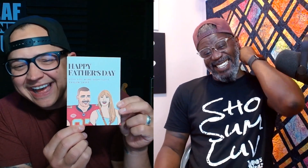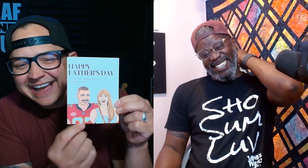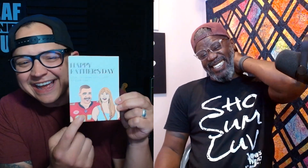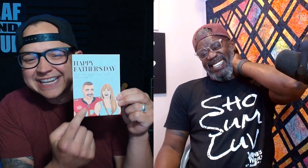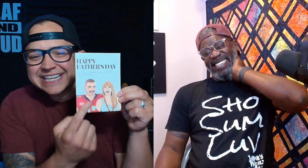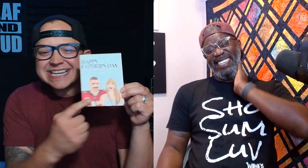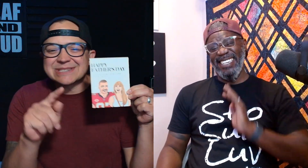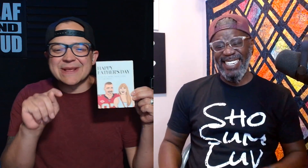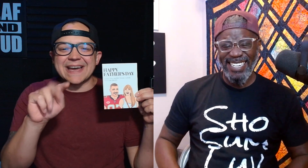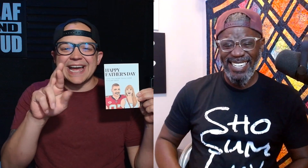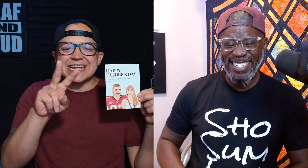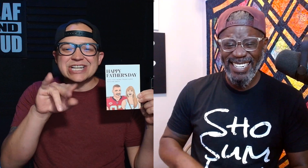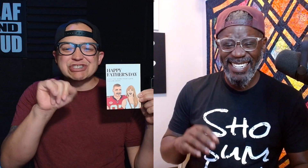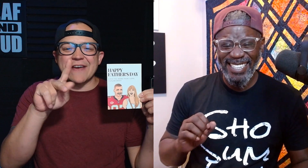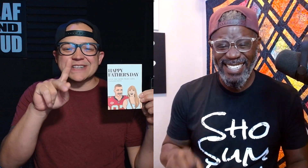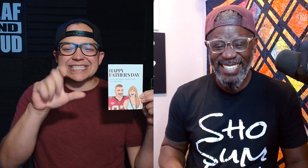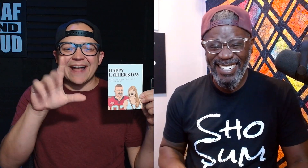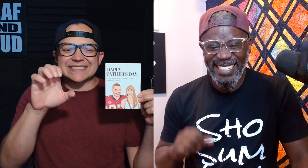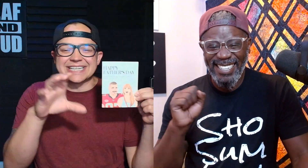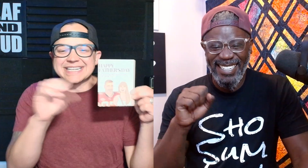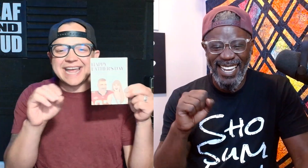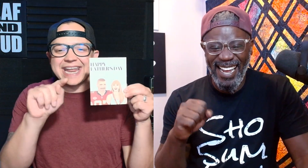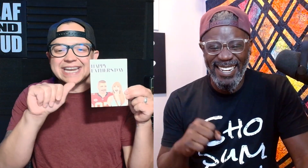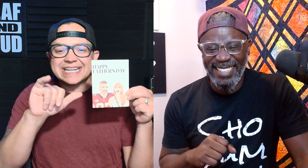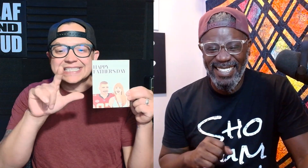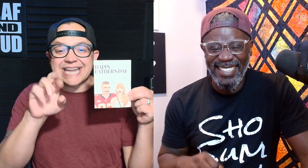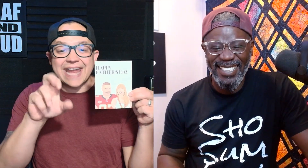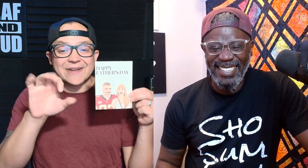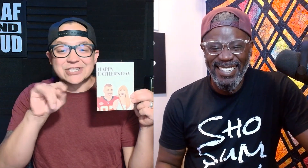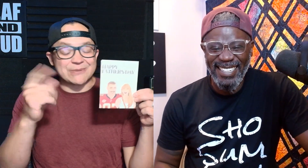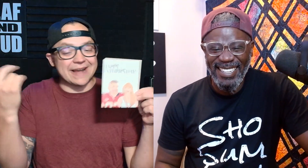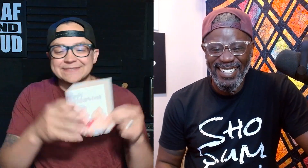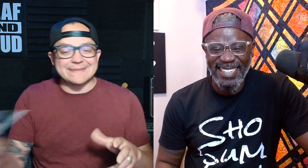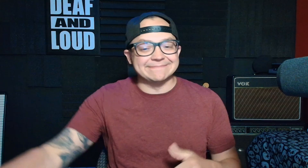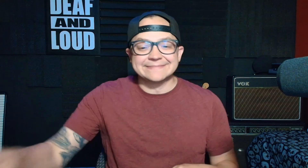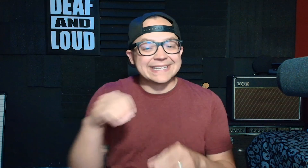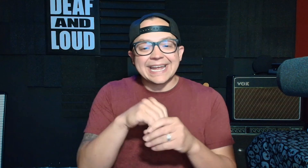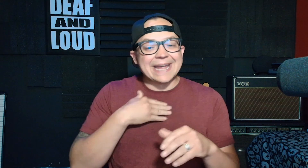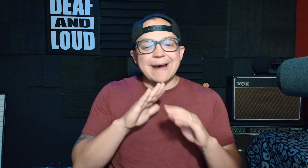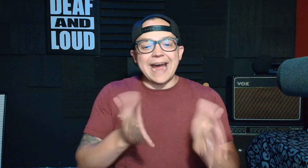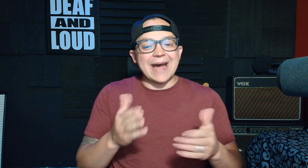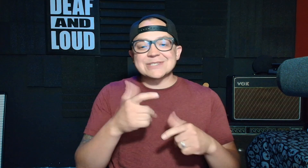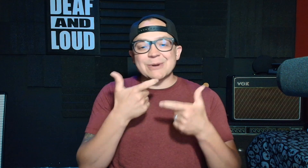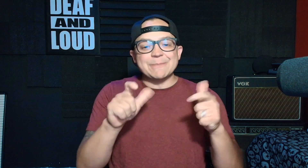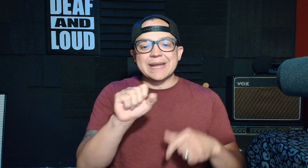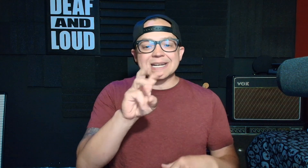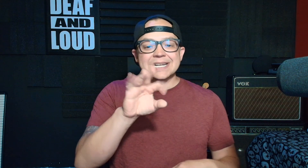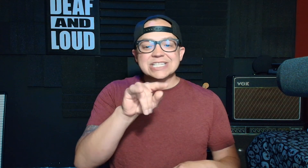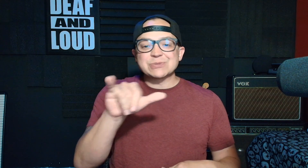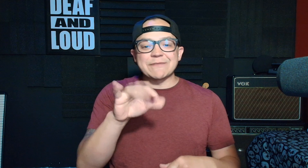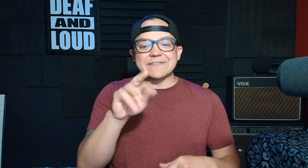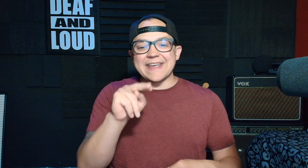Okay. It's with Travis Kelce and Taylor Swift. I mean, in my house, we're